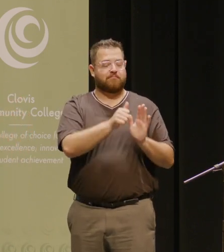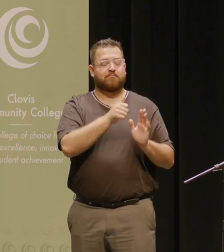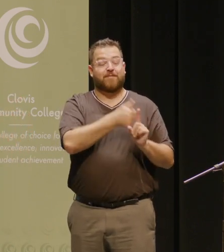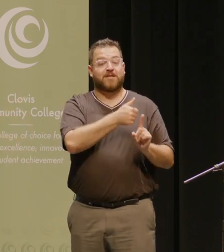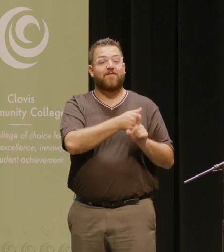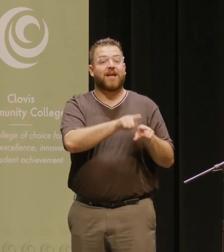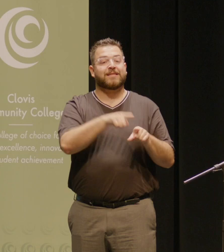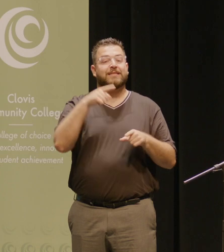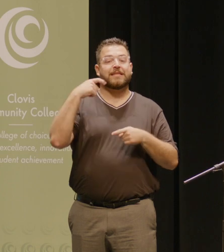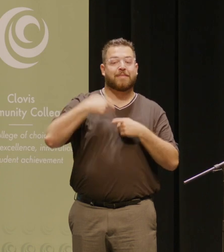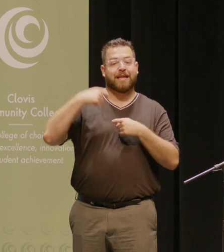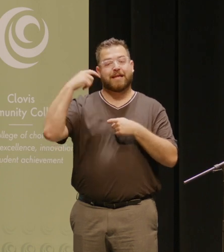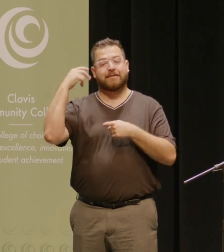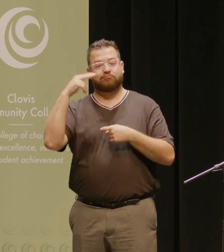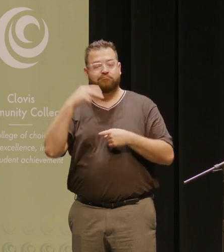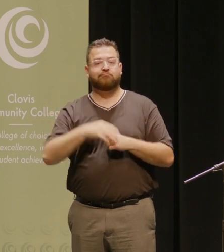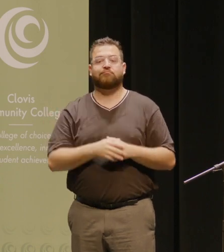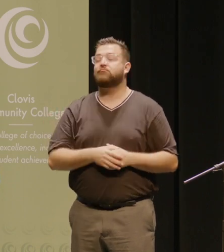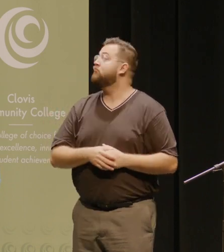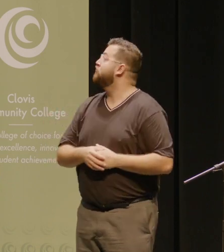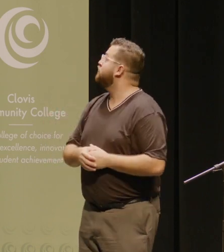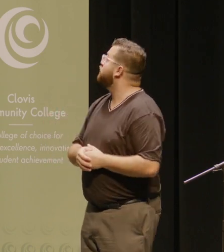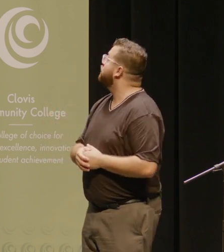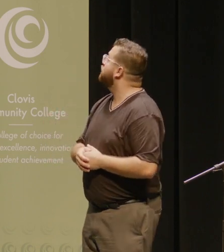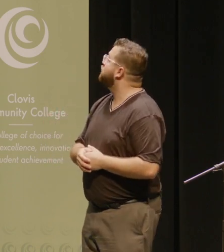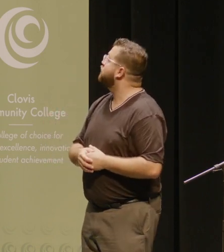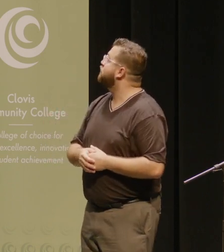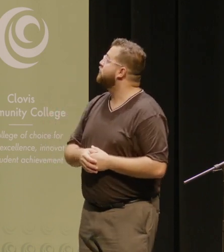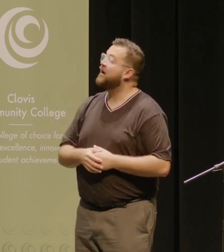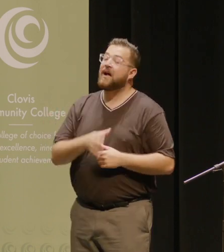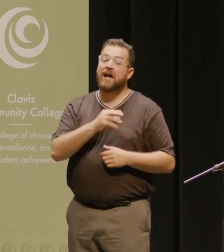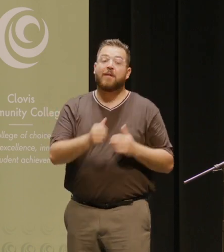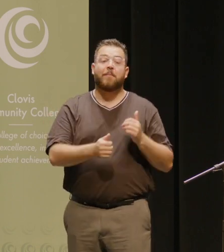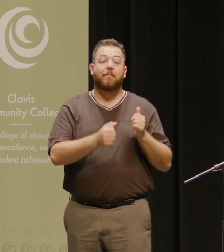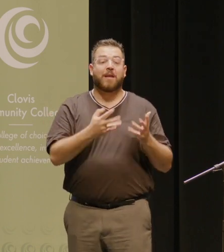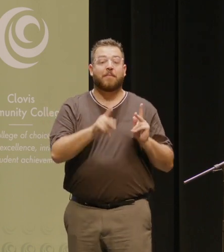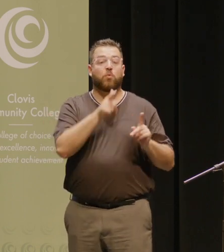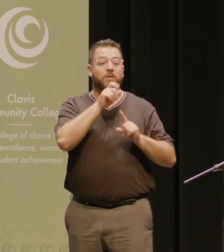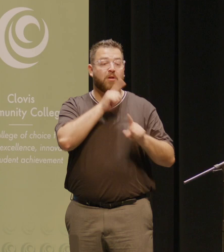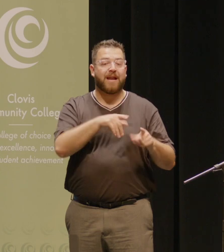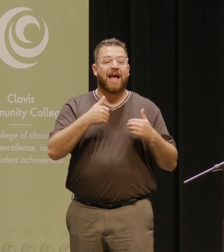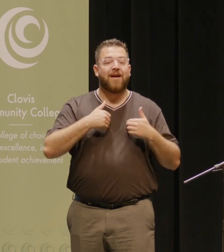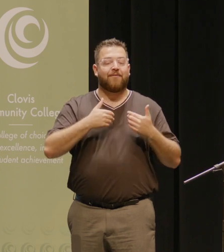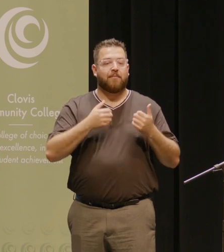And the majority of the respondents have 1 through 5 dependents.